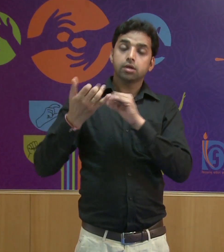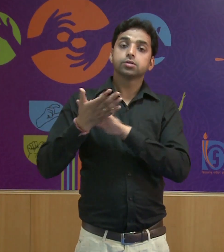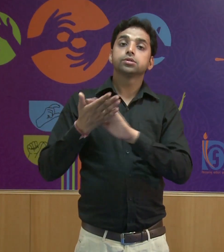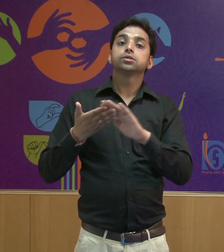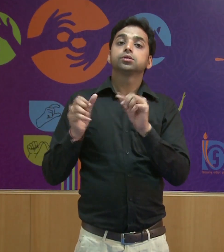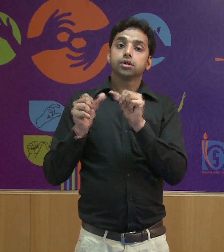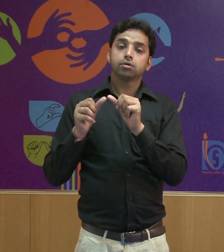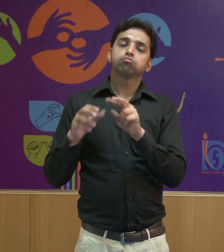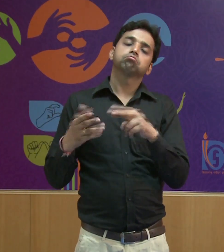etc.